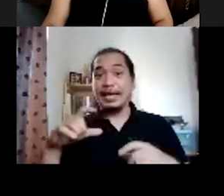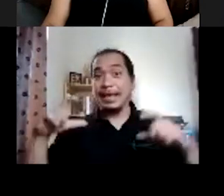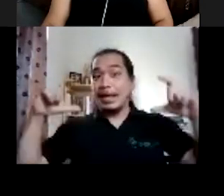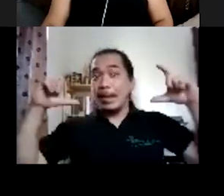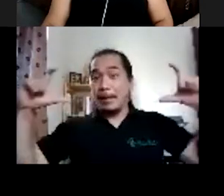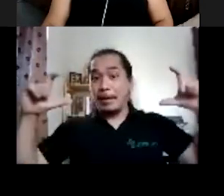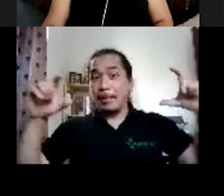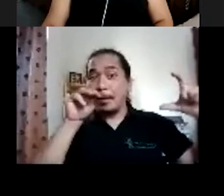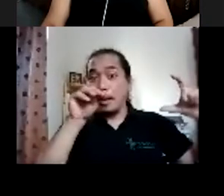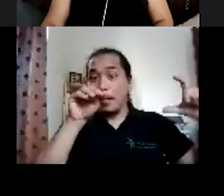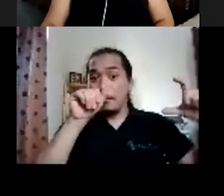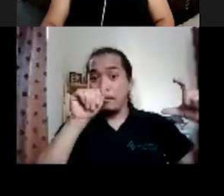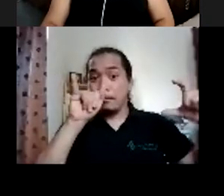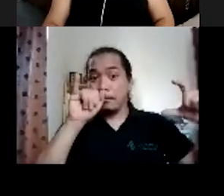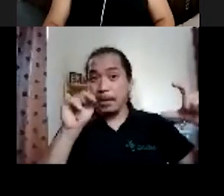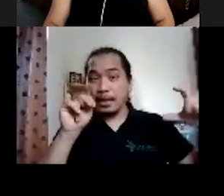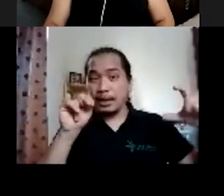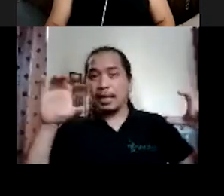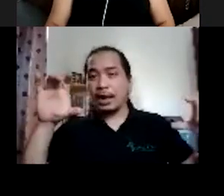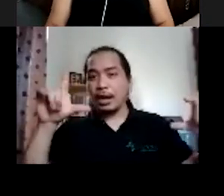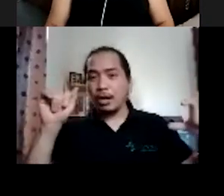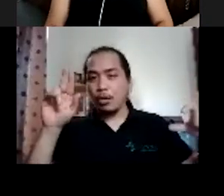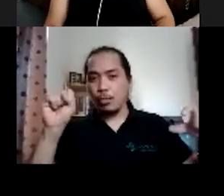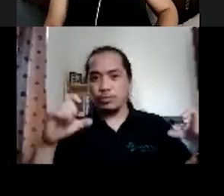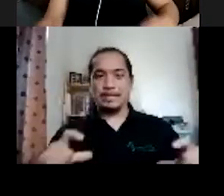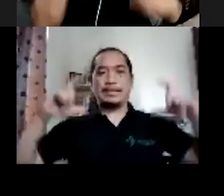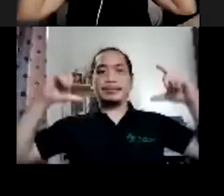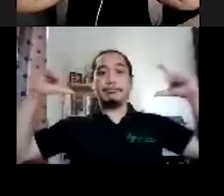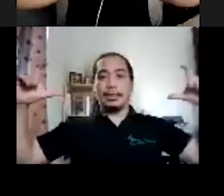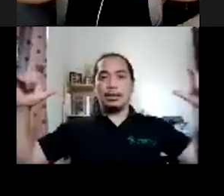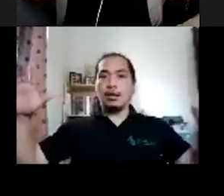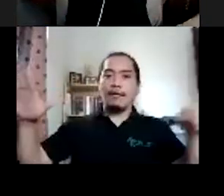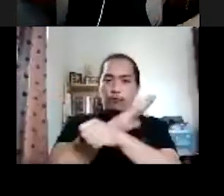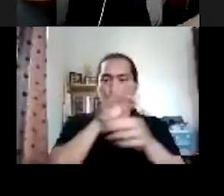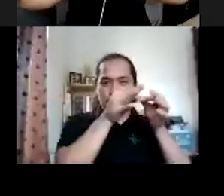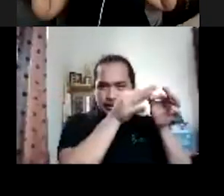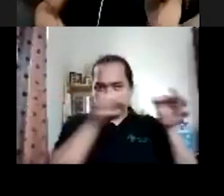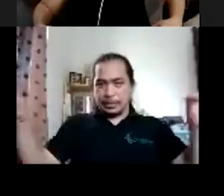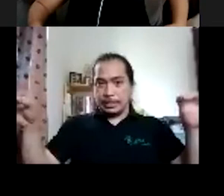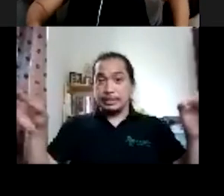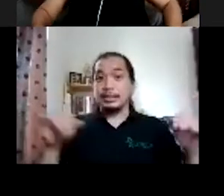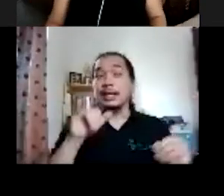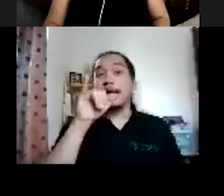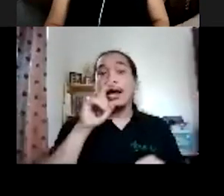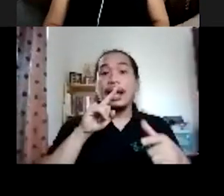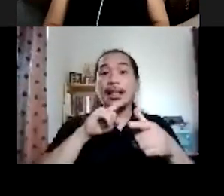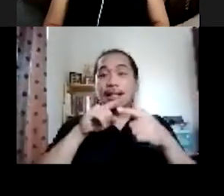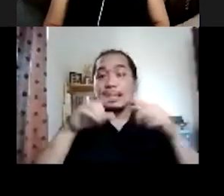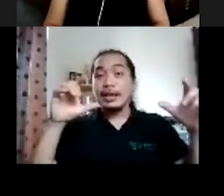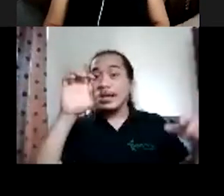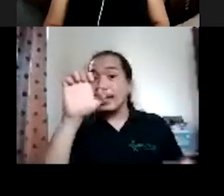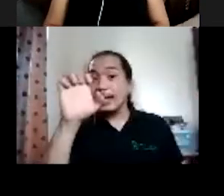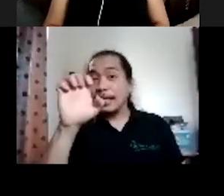to be careful because like what I did, I couldn't differentiate the main versus